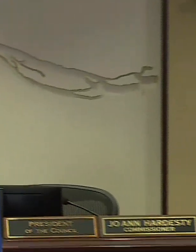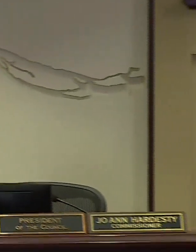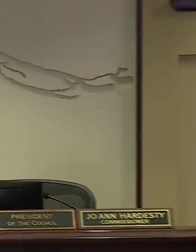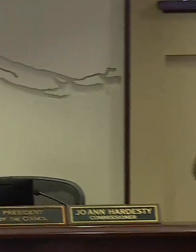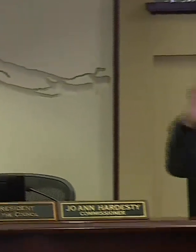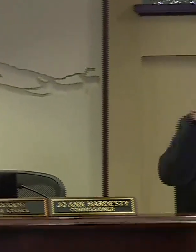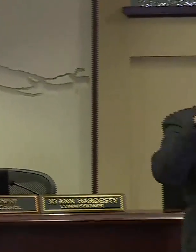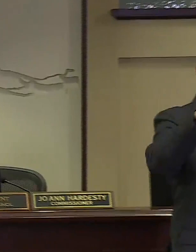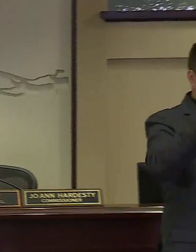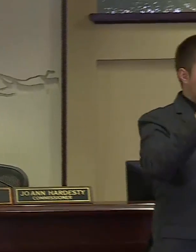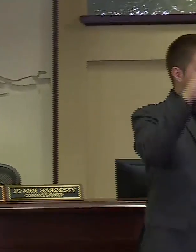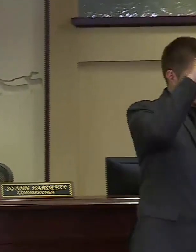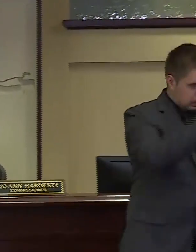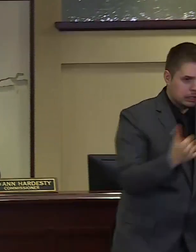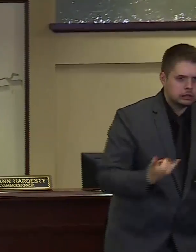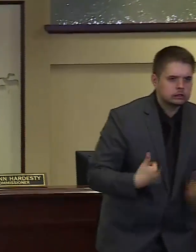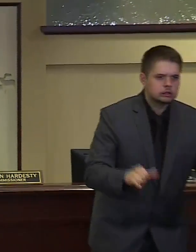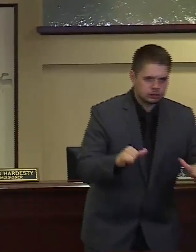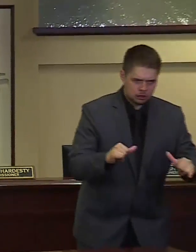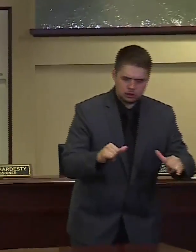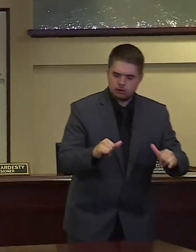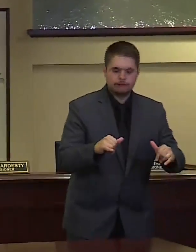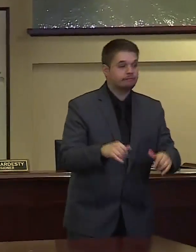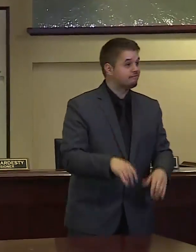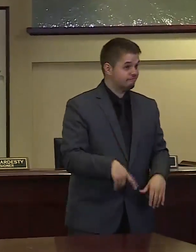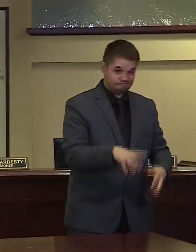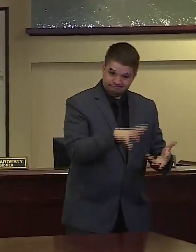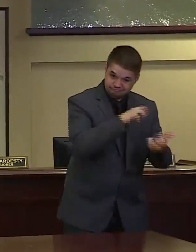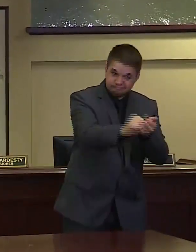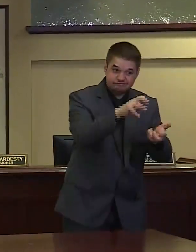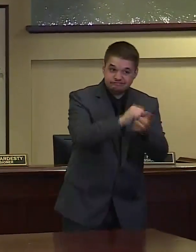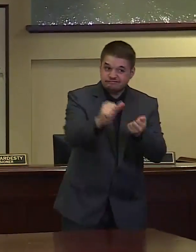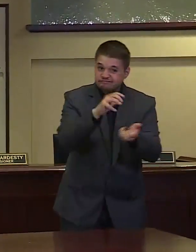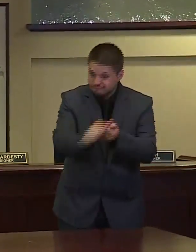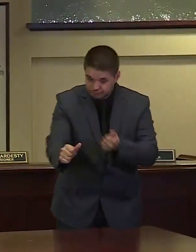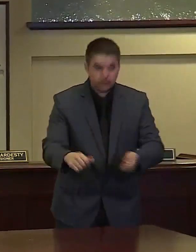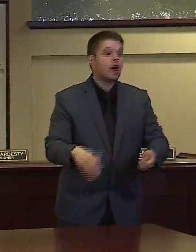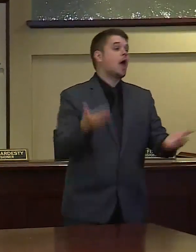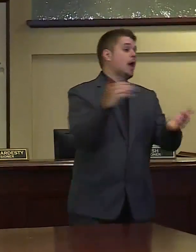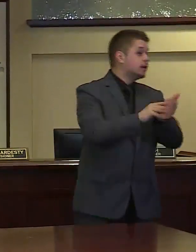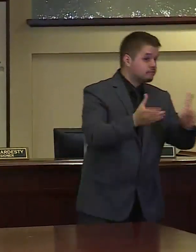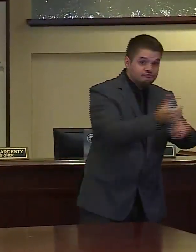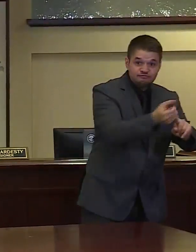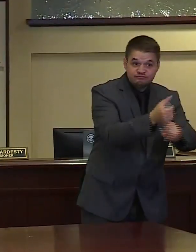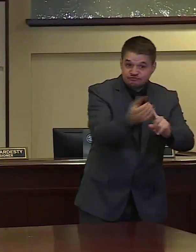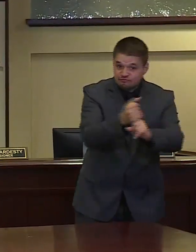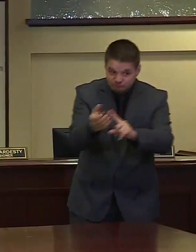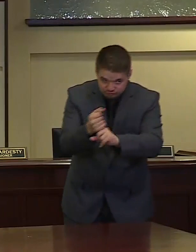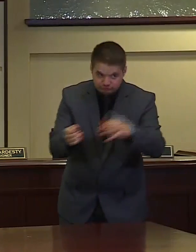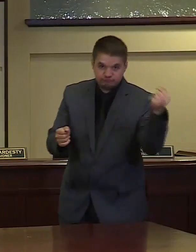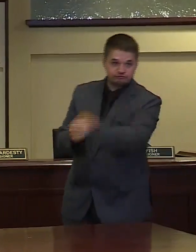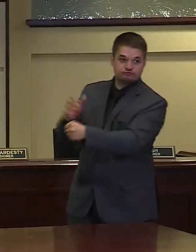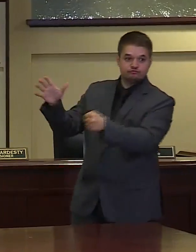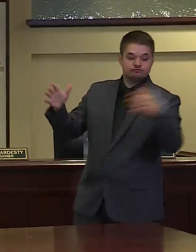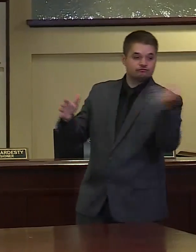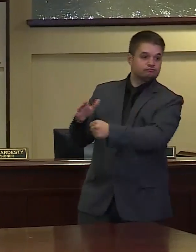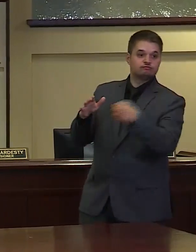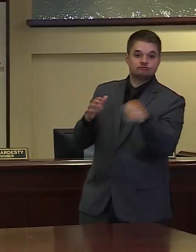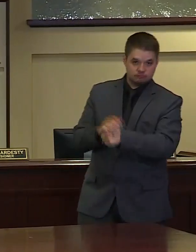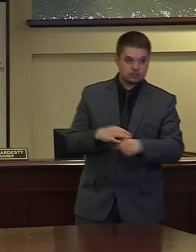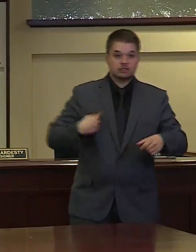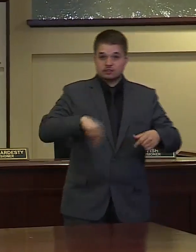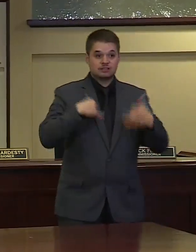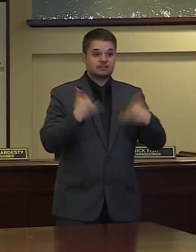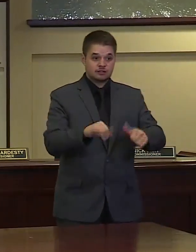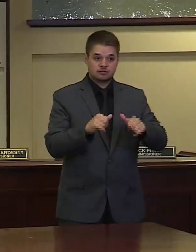we still had significant property damage and made several arrests. I want to reiterate that widespread destruction is unacceptable. Our